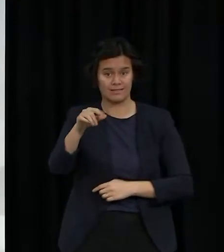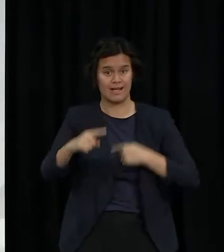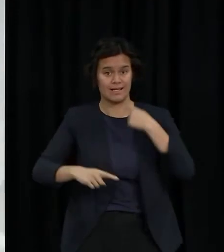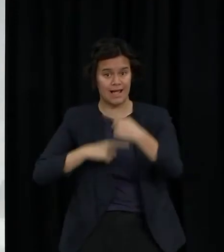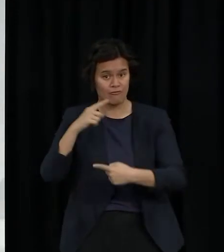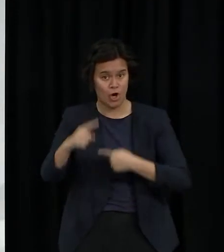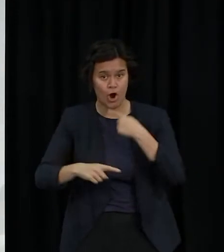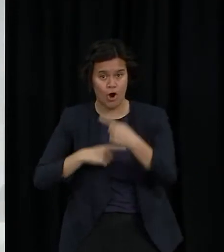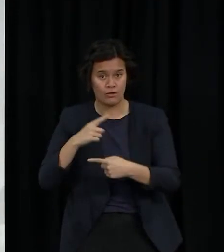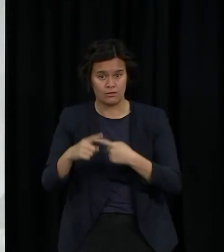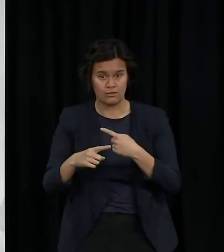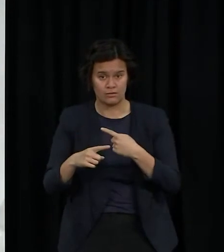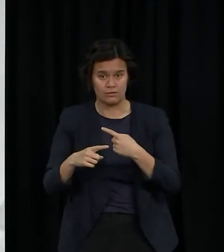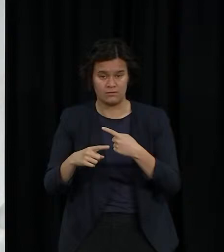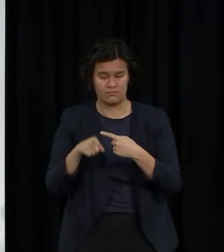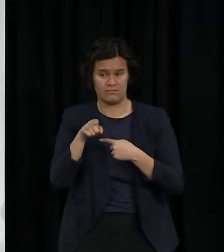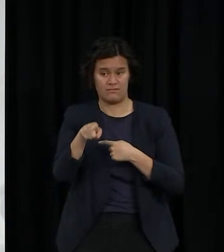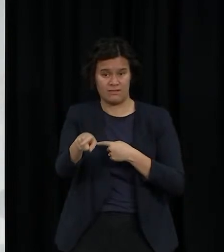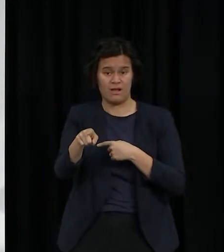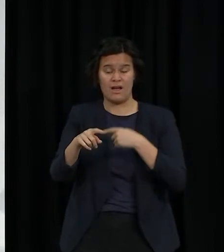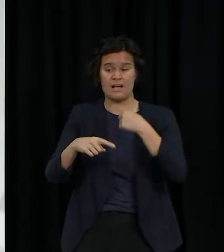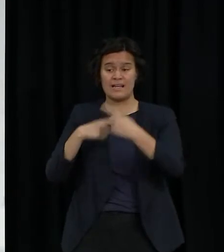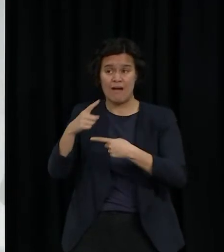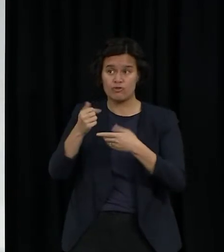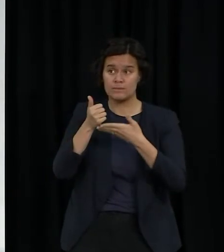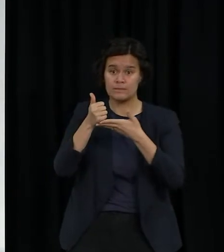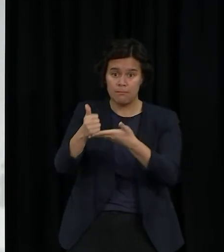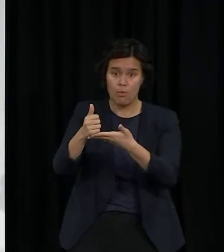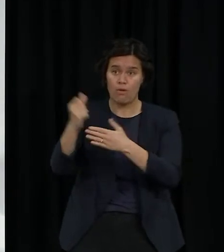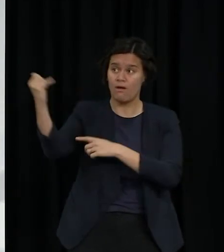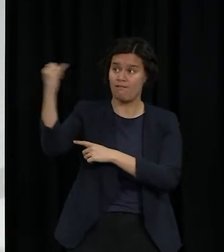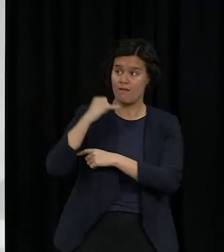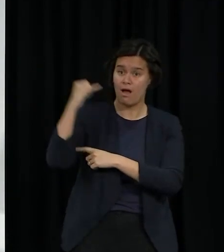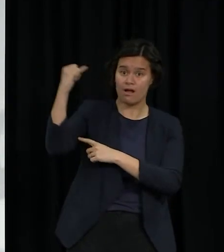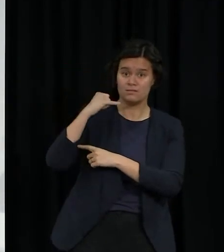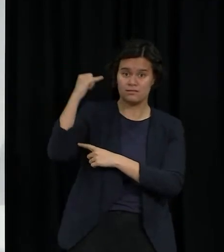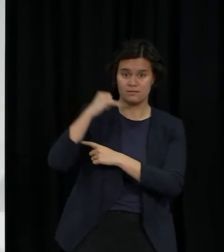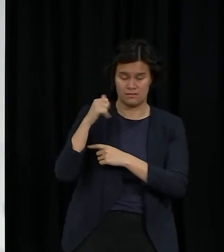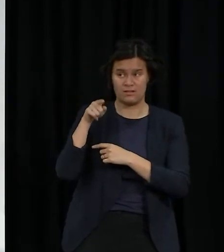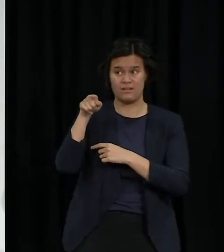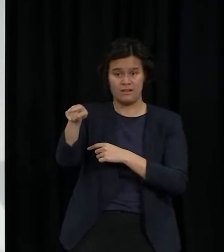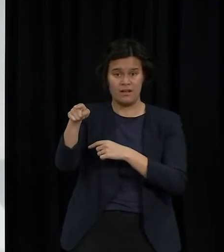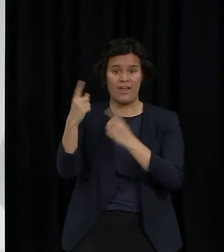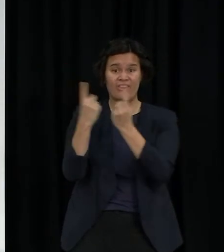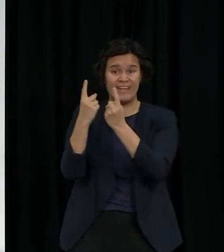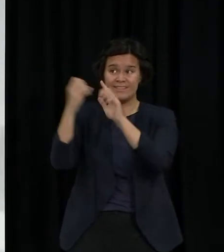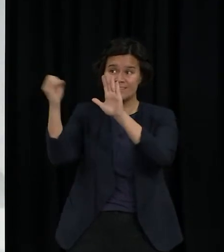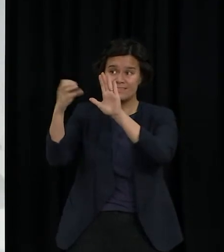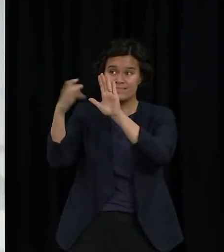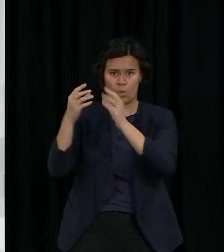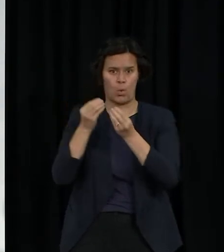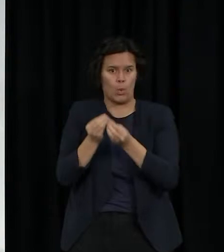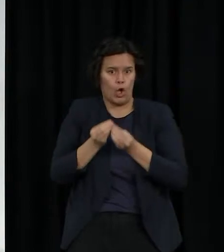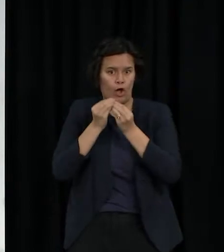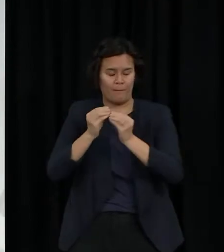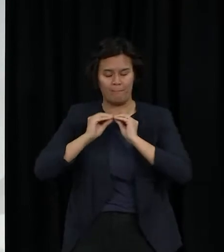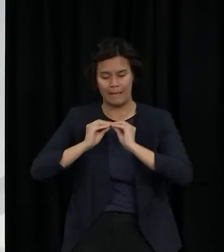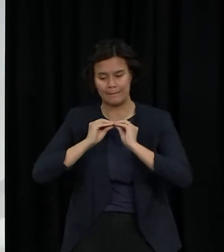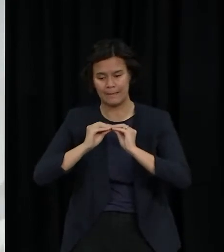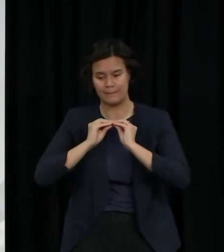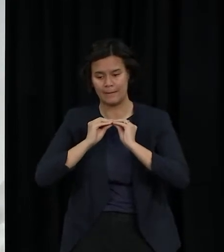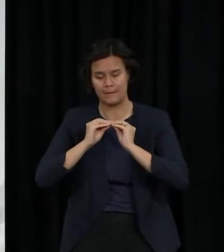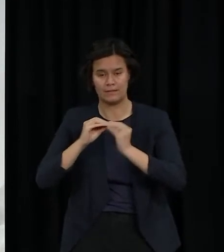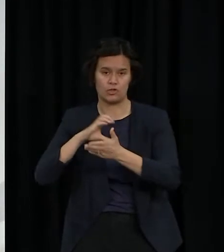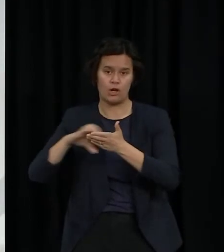169,000 tonnes of air freight worth around $13.5 billion. During the same period, nearly 85,000 people